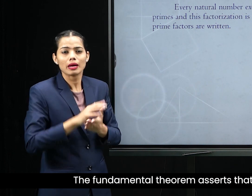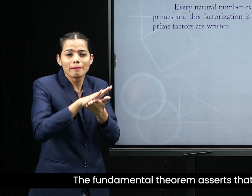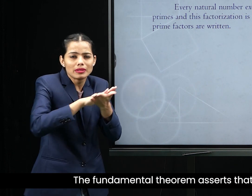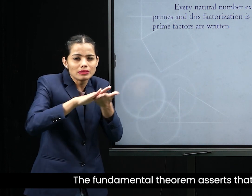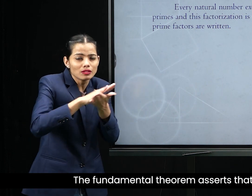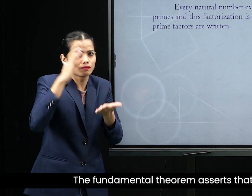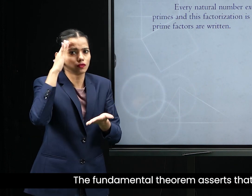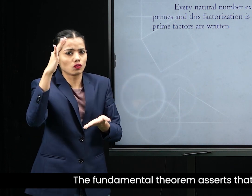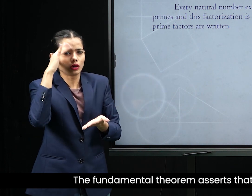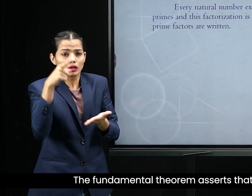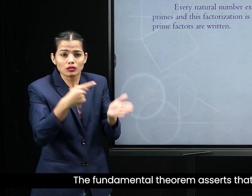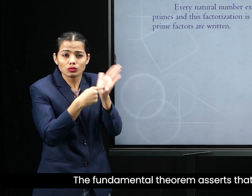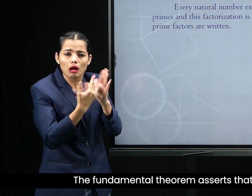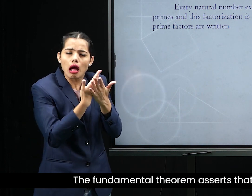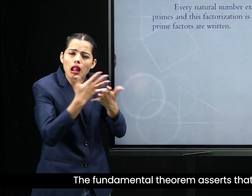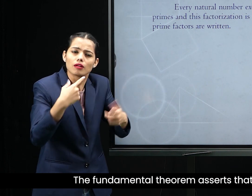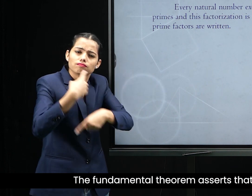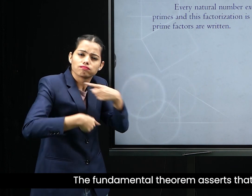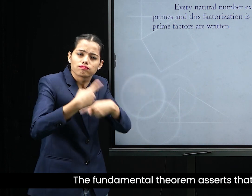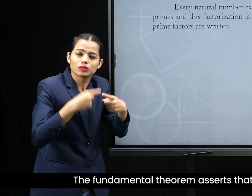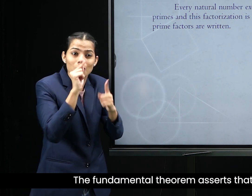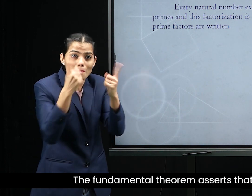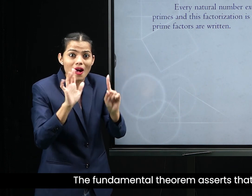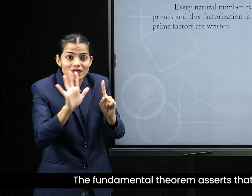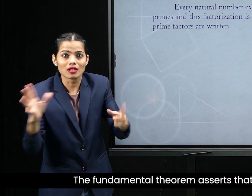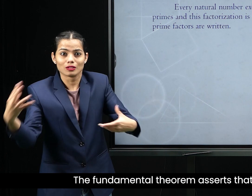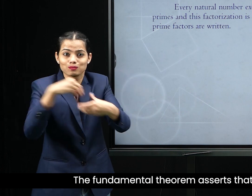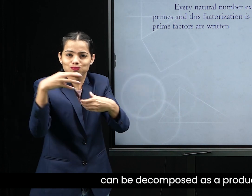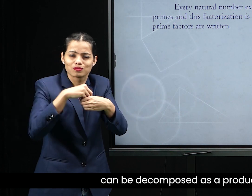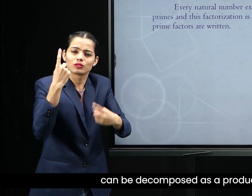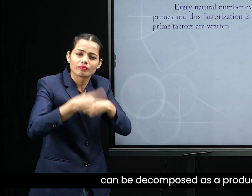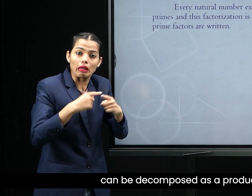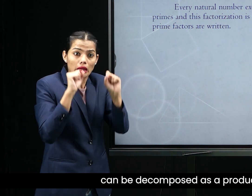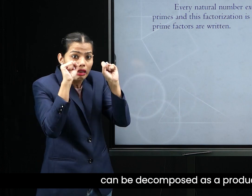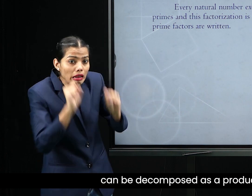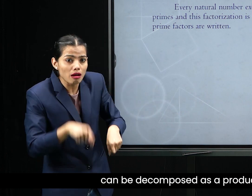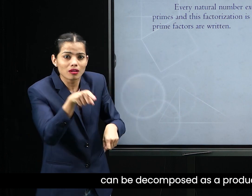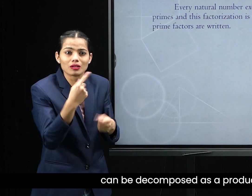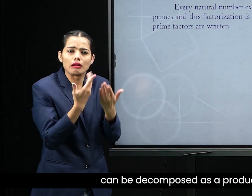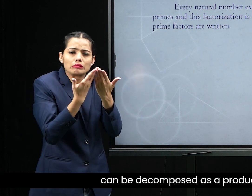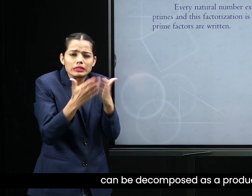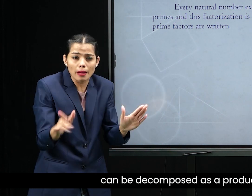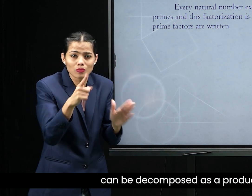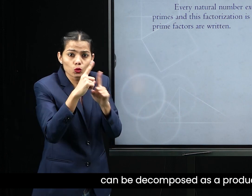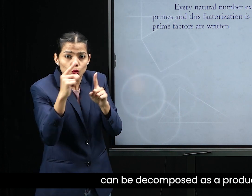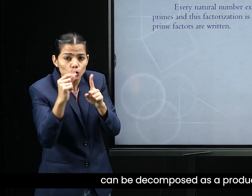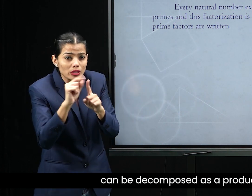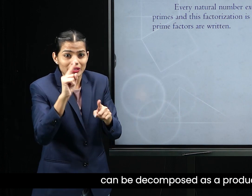The fundamental theorem asserts that every composite number can be decomposed as a product of prime